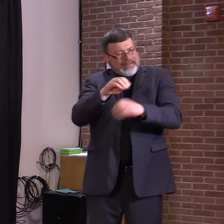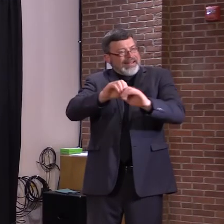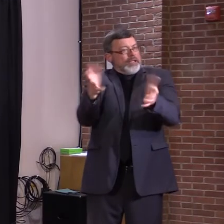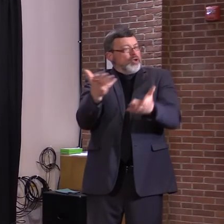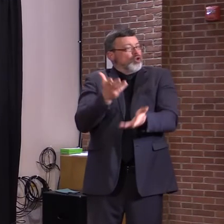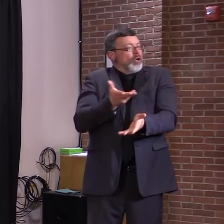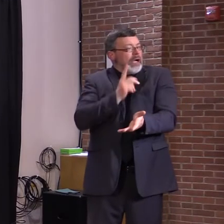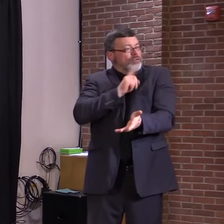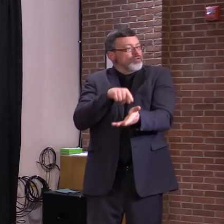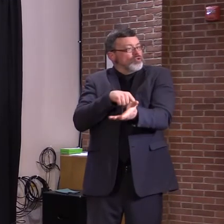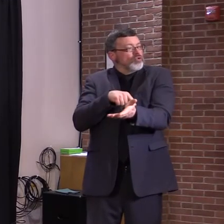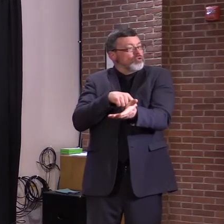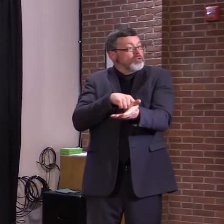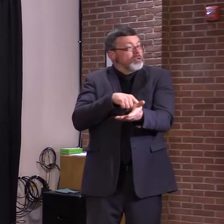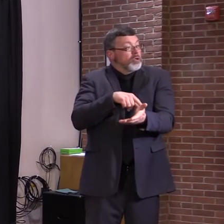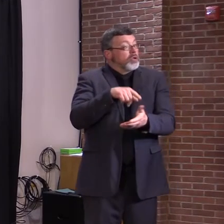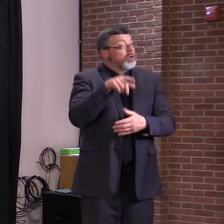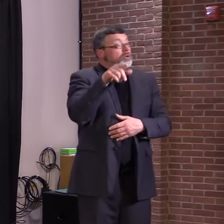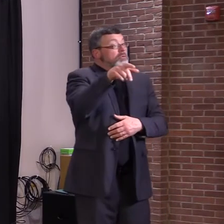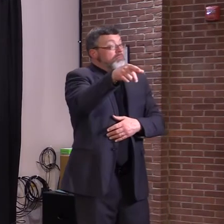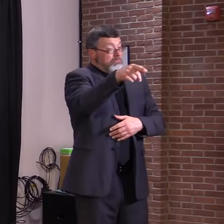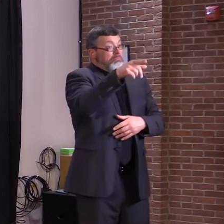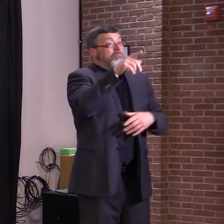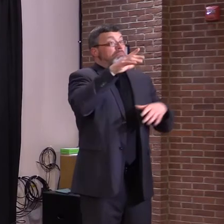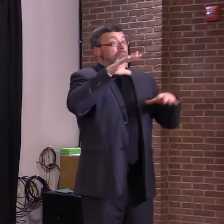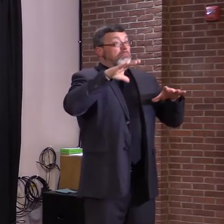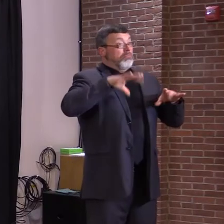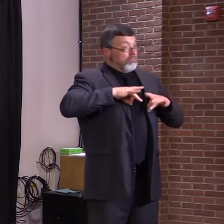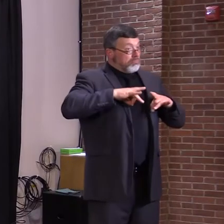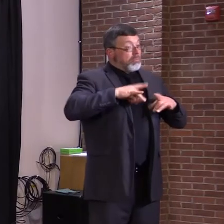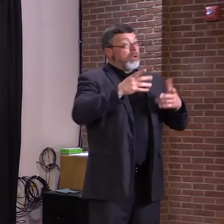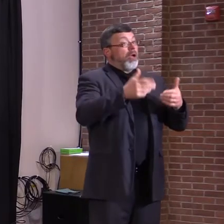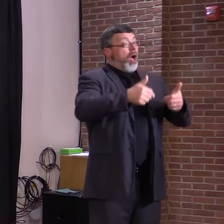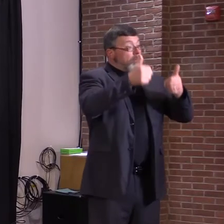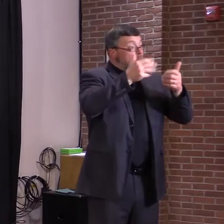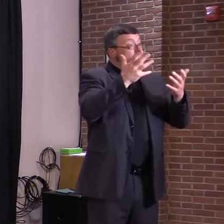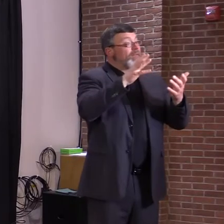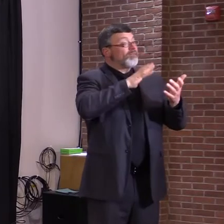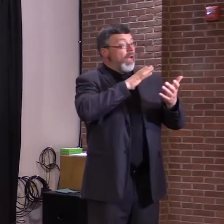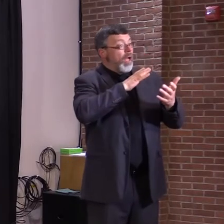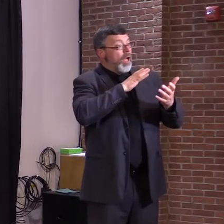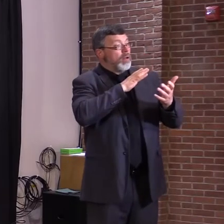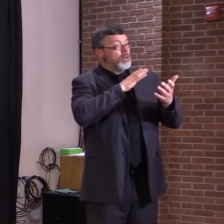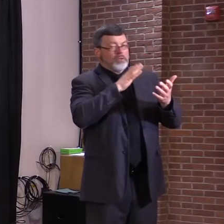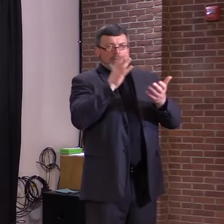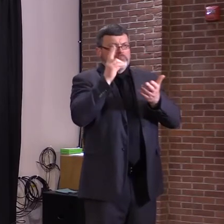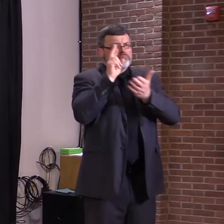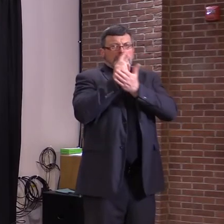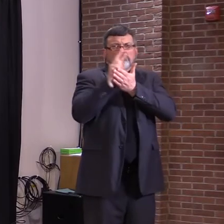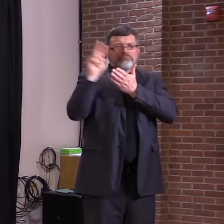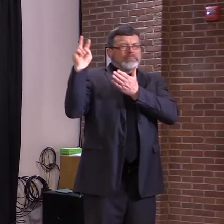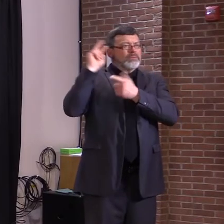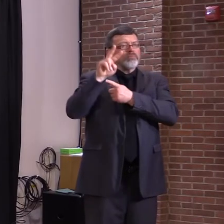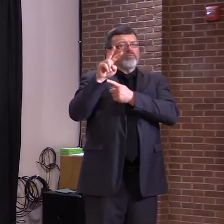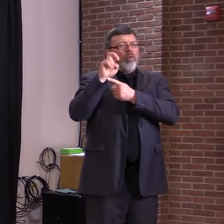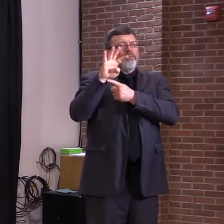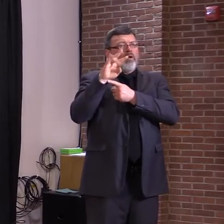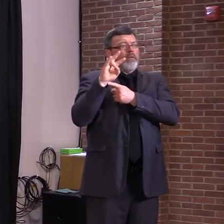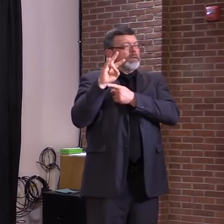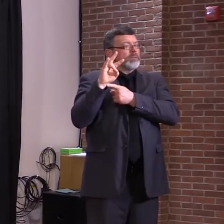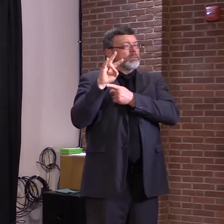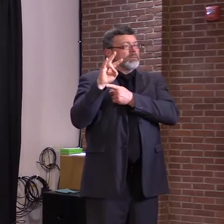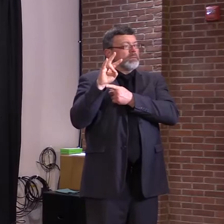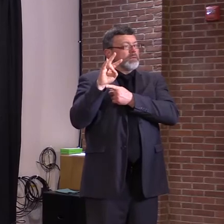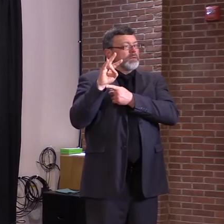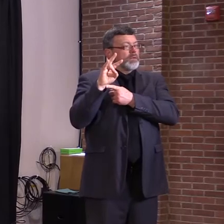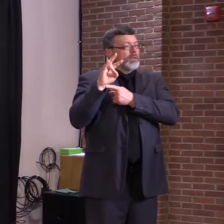It was 2 weeks ago, it was 247 positive, last week